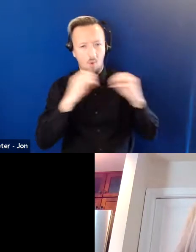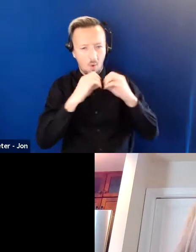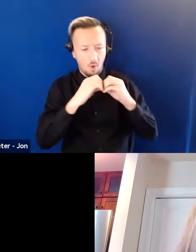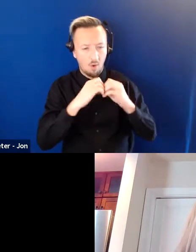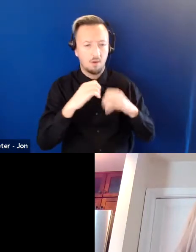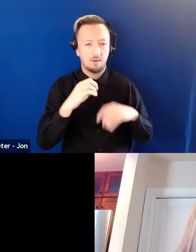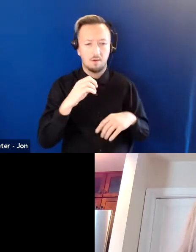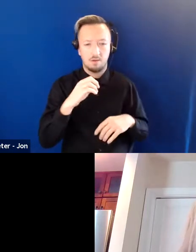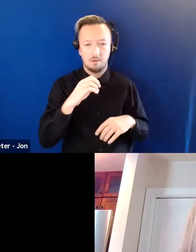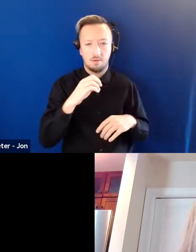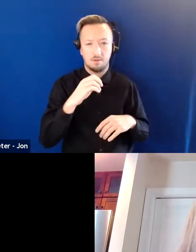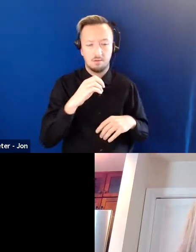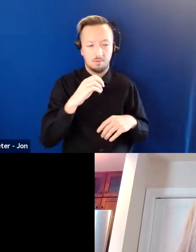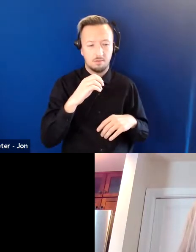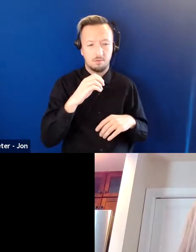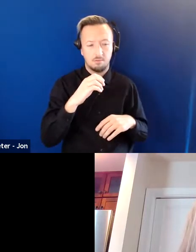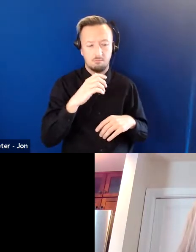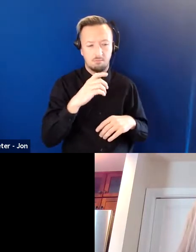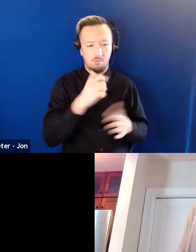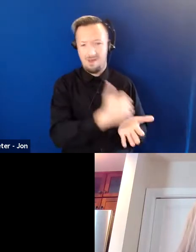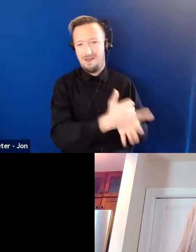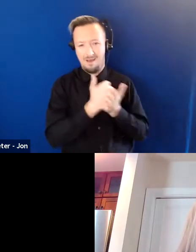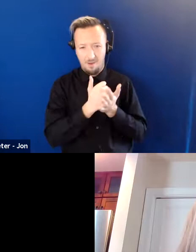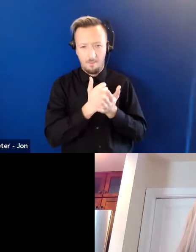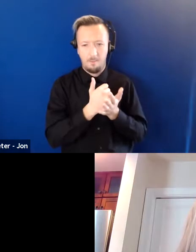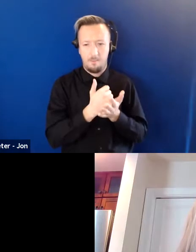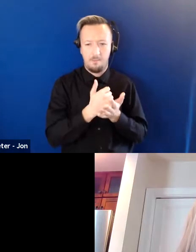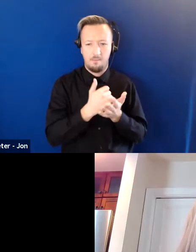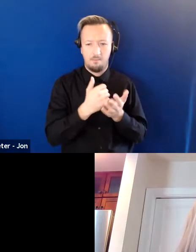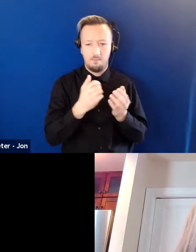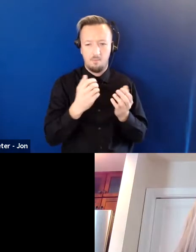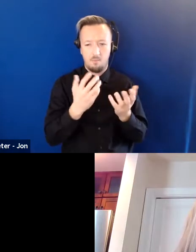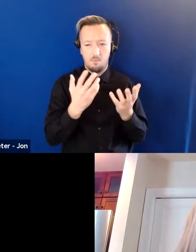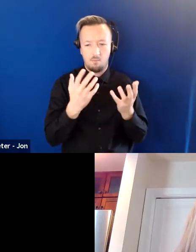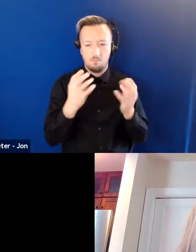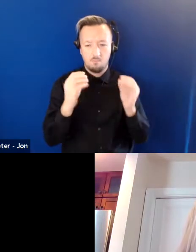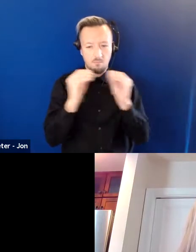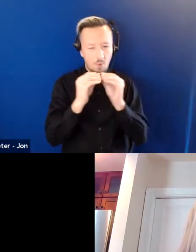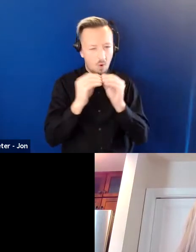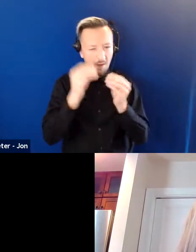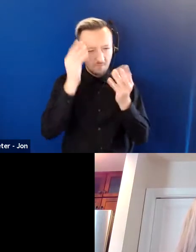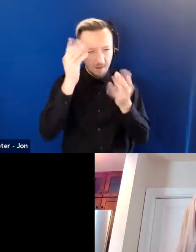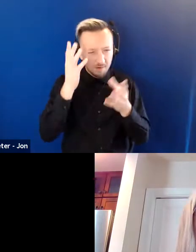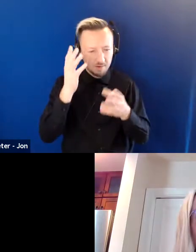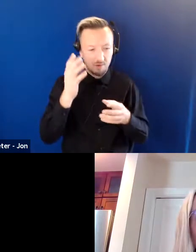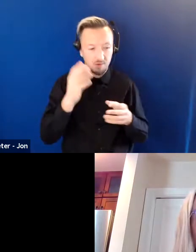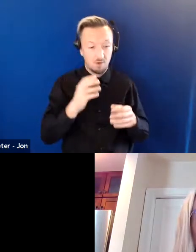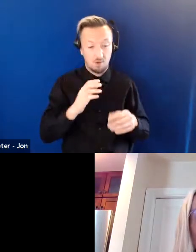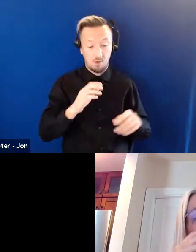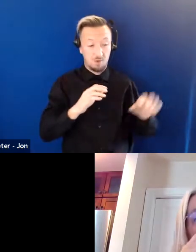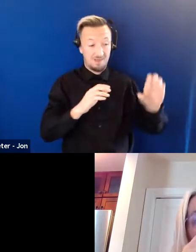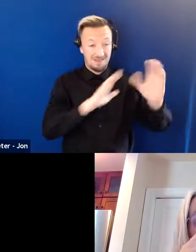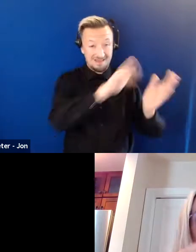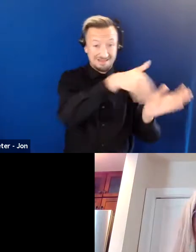piggybacked the work and the effort that we were doing together as a center and then as a